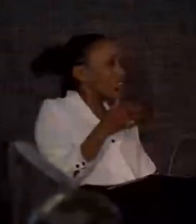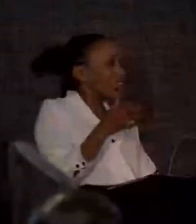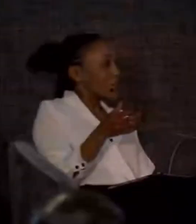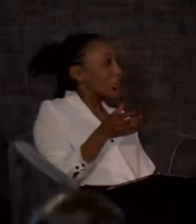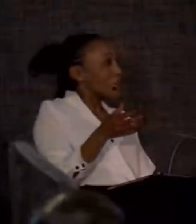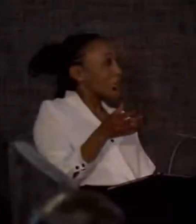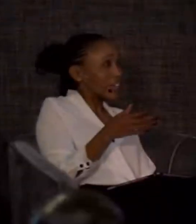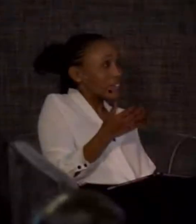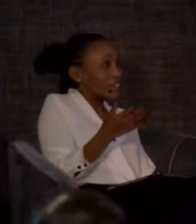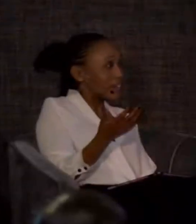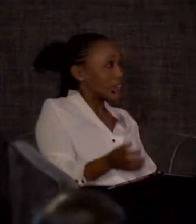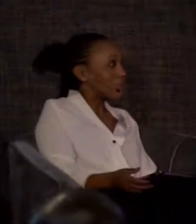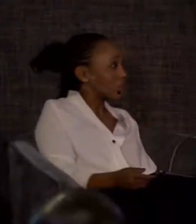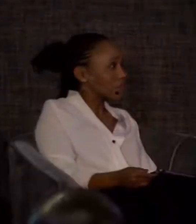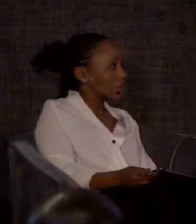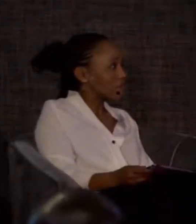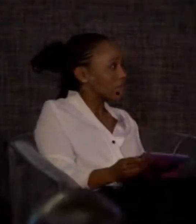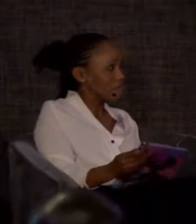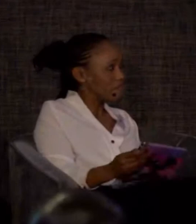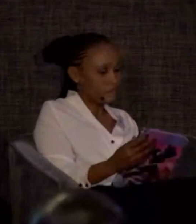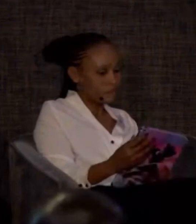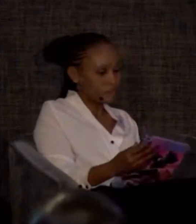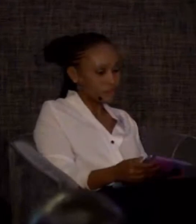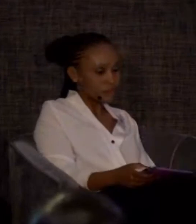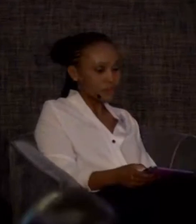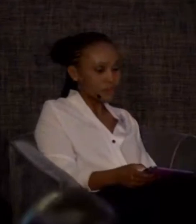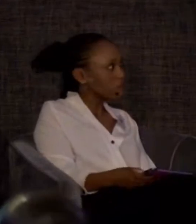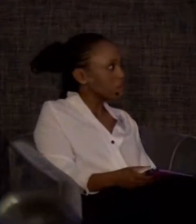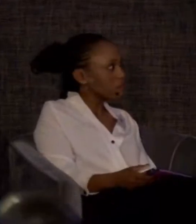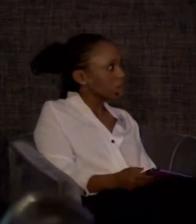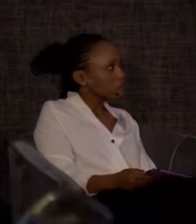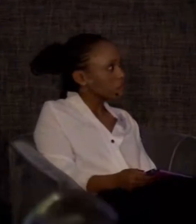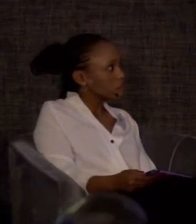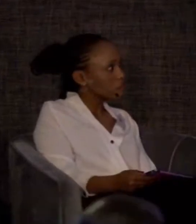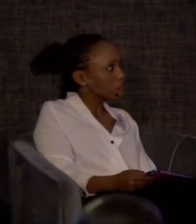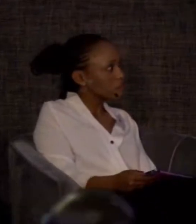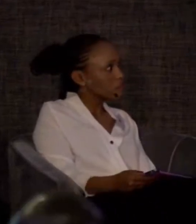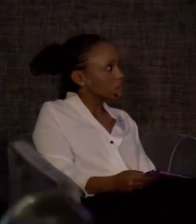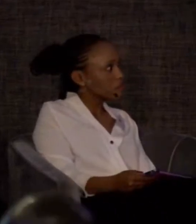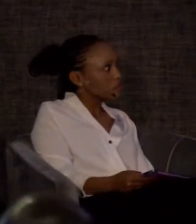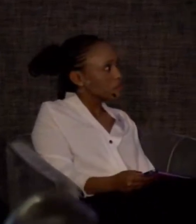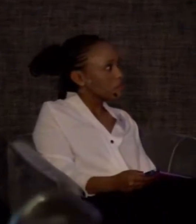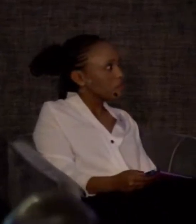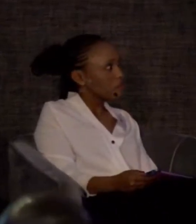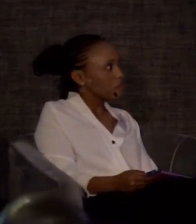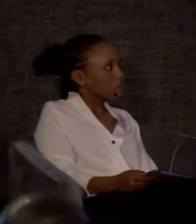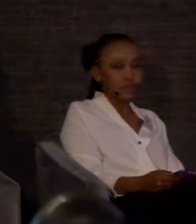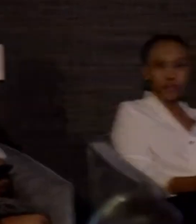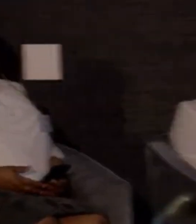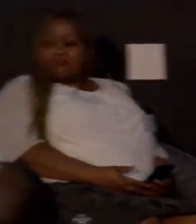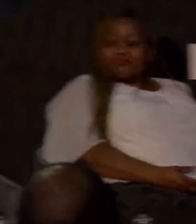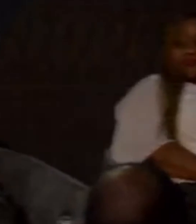is no longer going to work, and that's proven. Mark Victor, at the end of the stage, is it poor leadership or the inability to